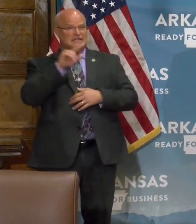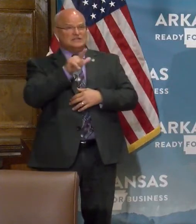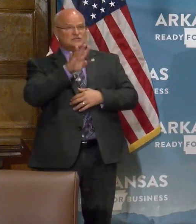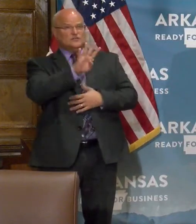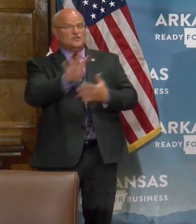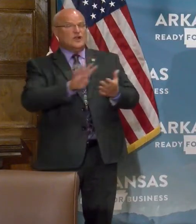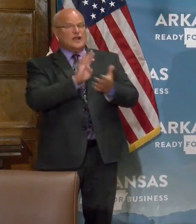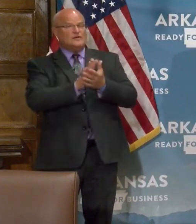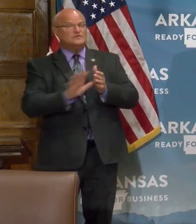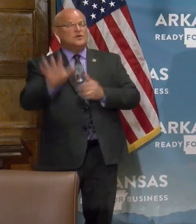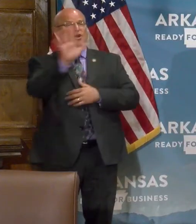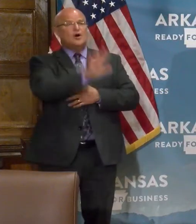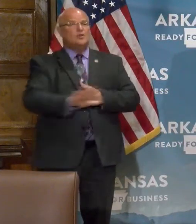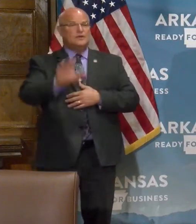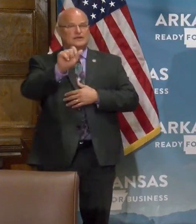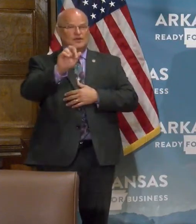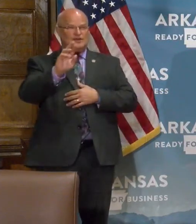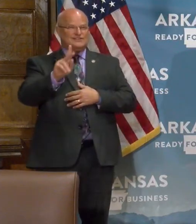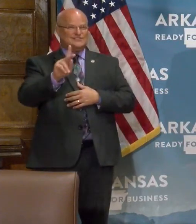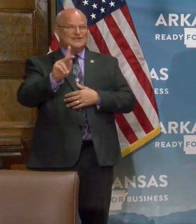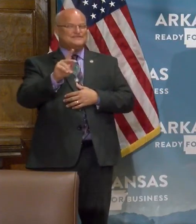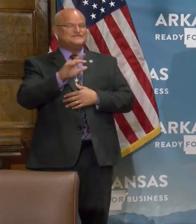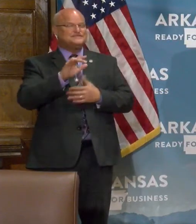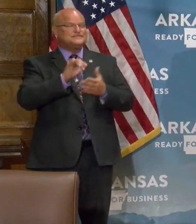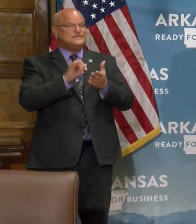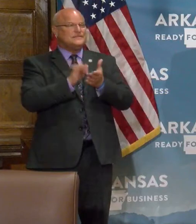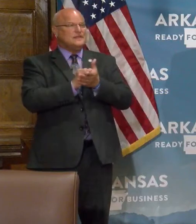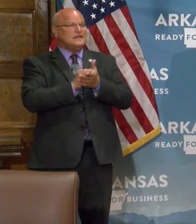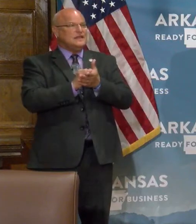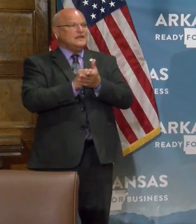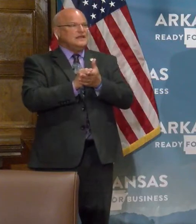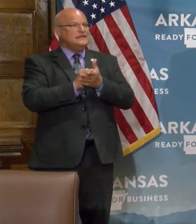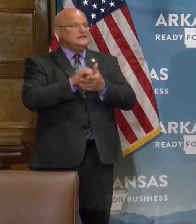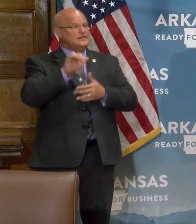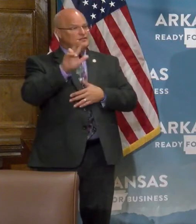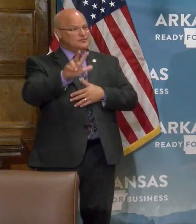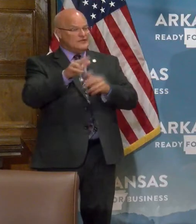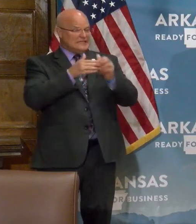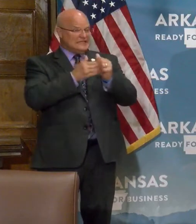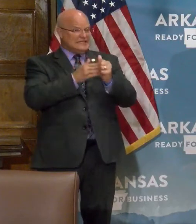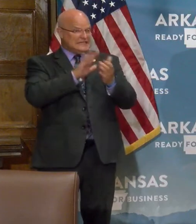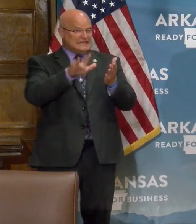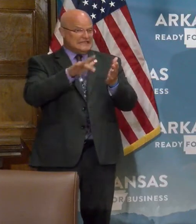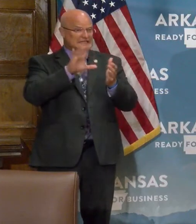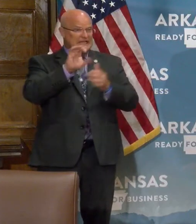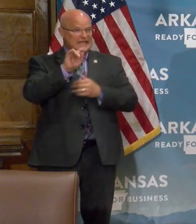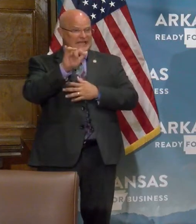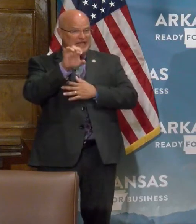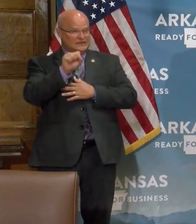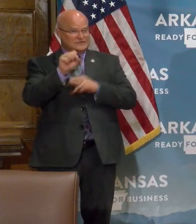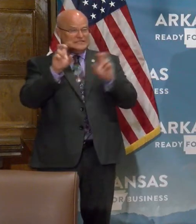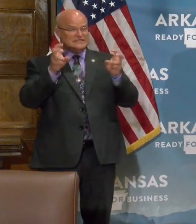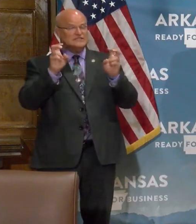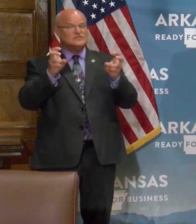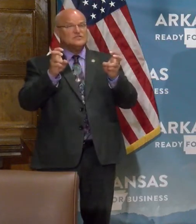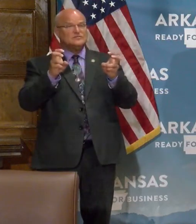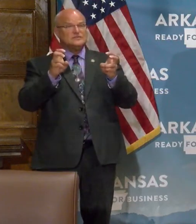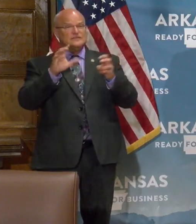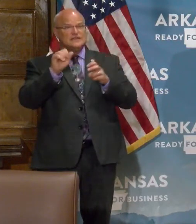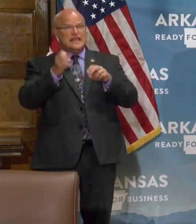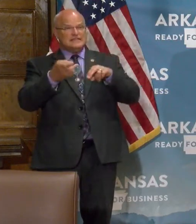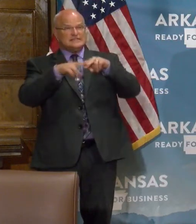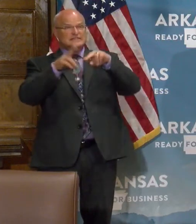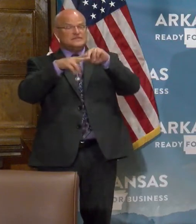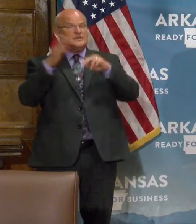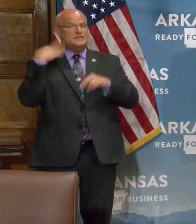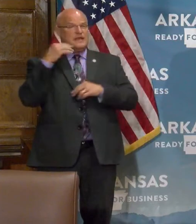24 hours across Arkansas. The 3 lead counties in terms of cases